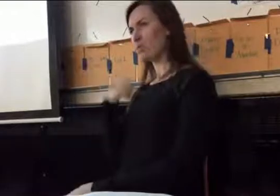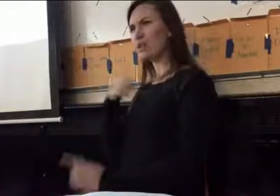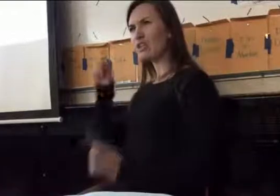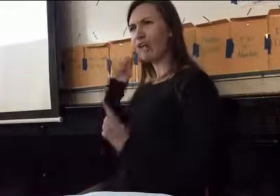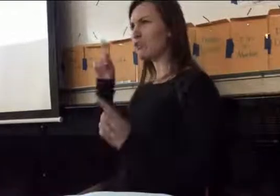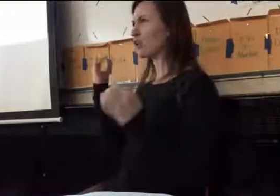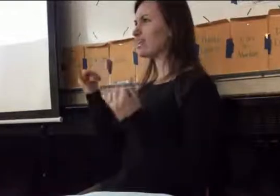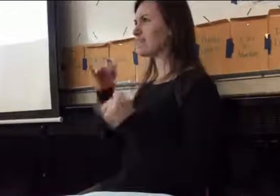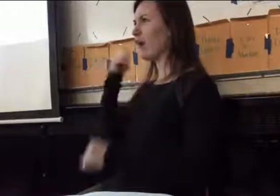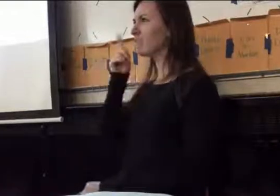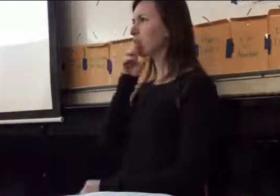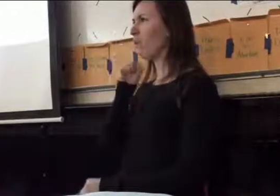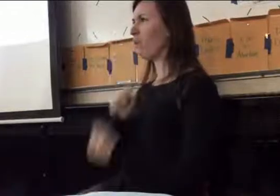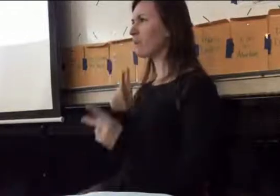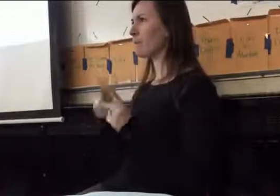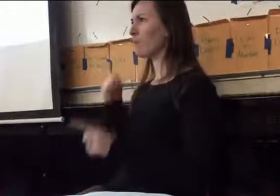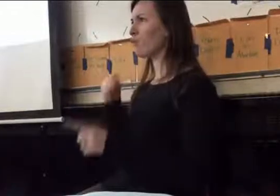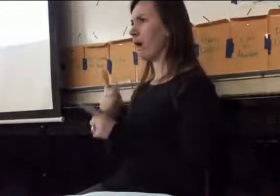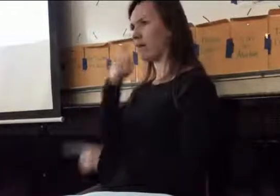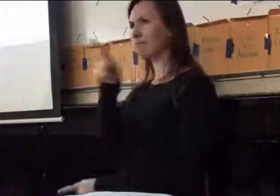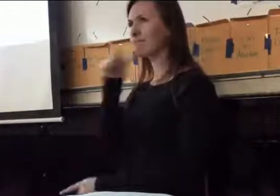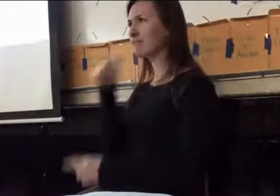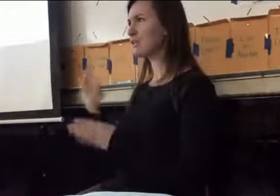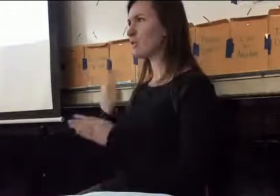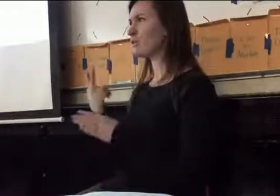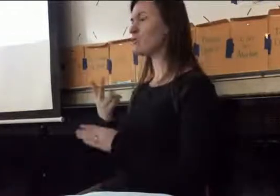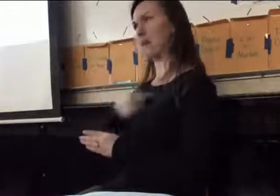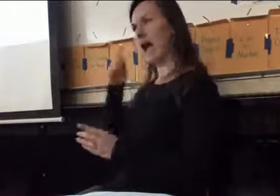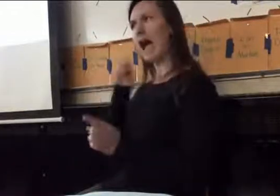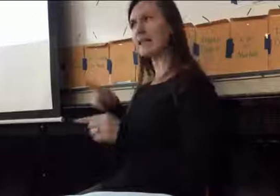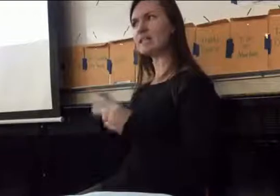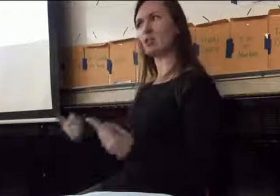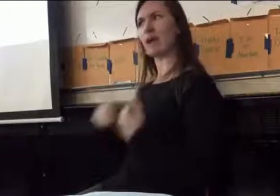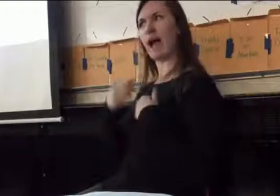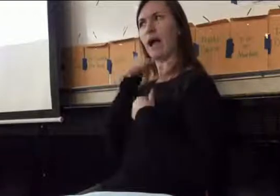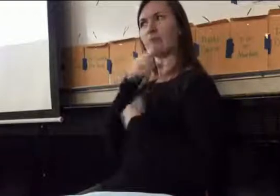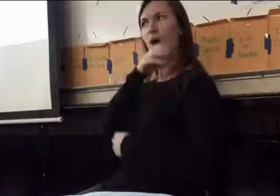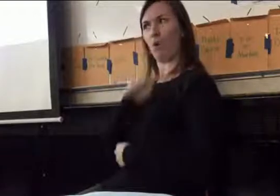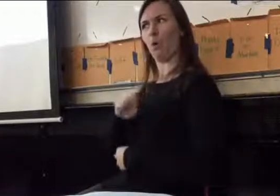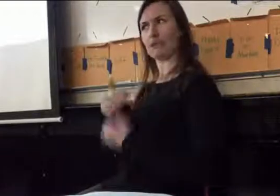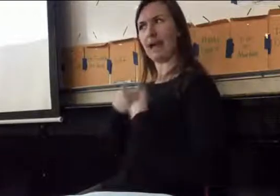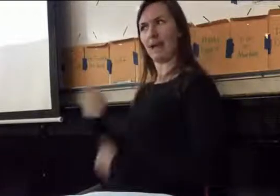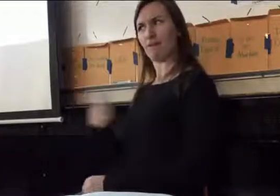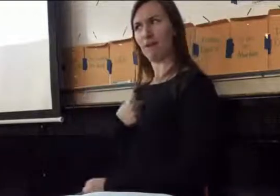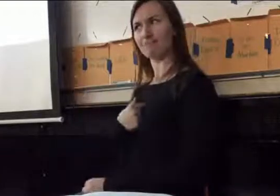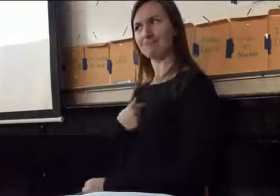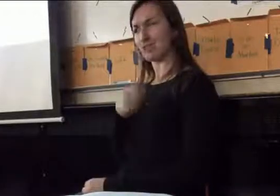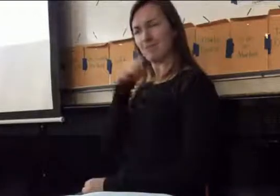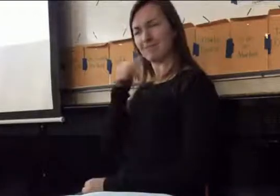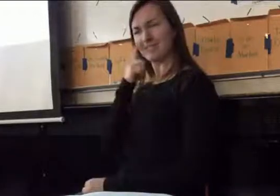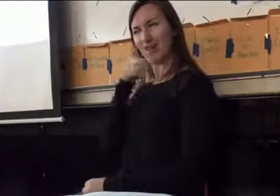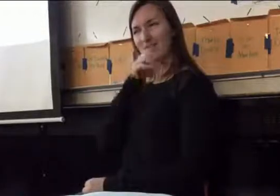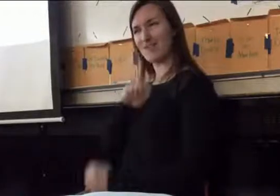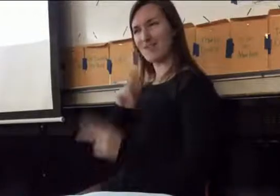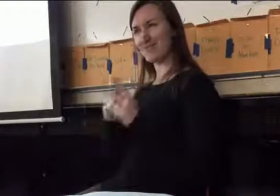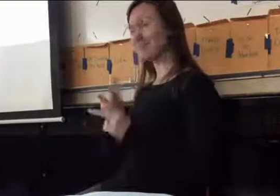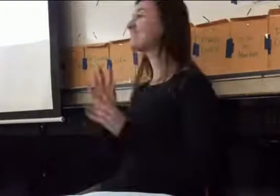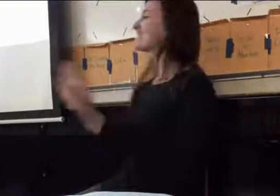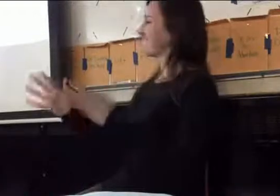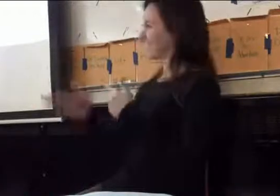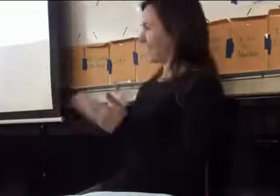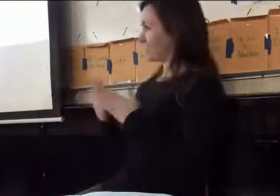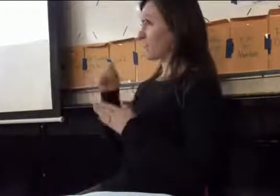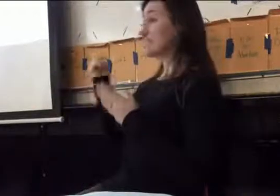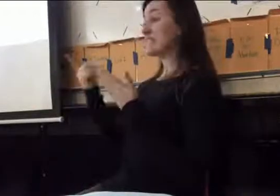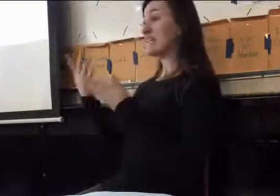is like for old people, which I disagree with because I'm not that much older than you and I have a Facebook. But regardless though, Mark Zuckerberg